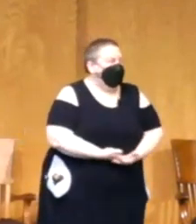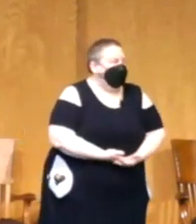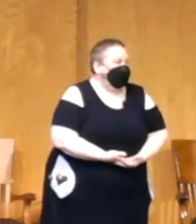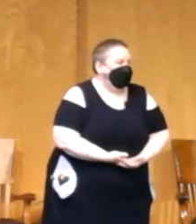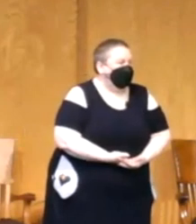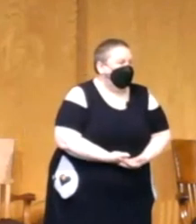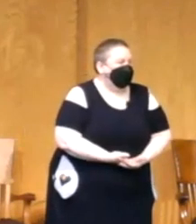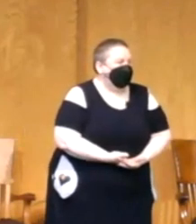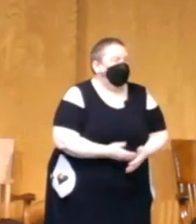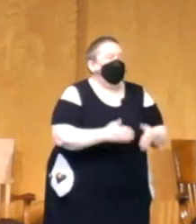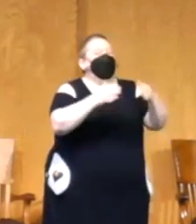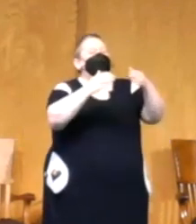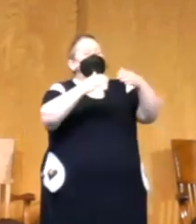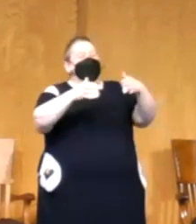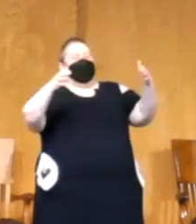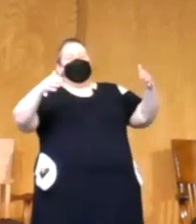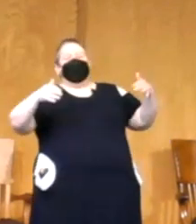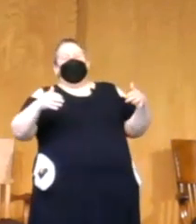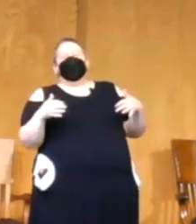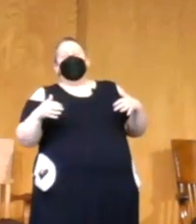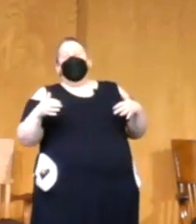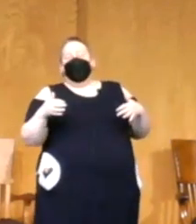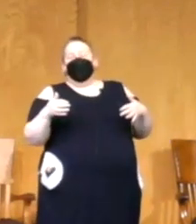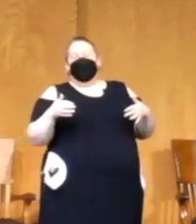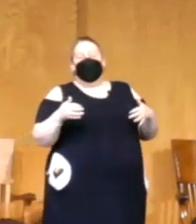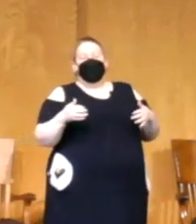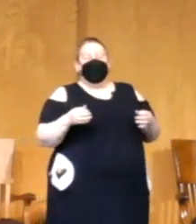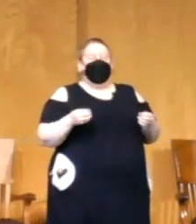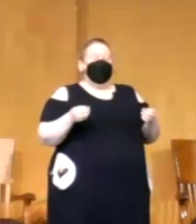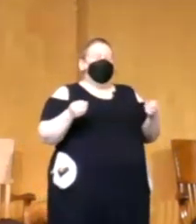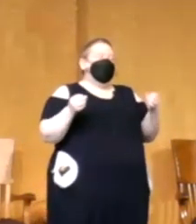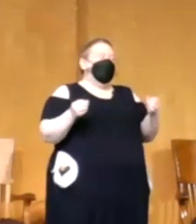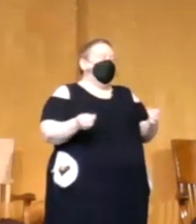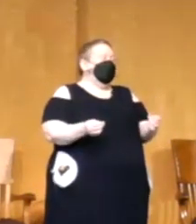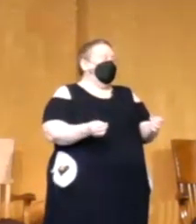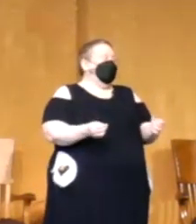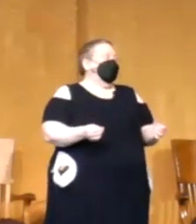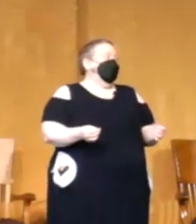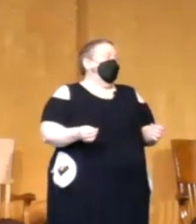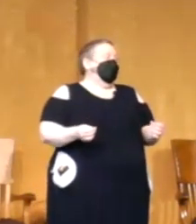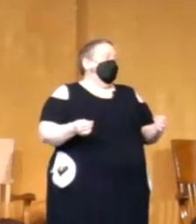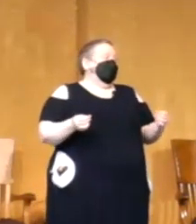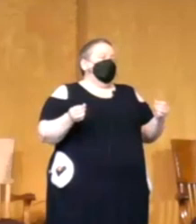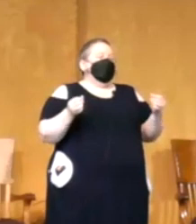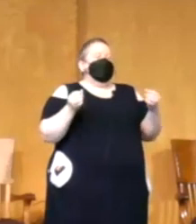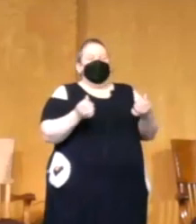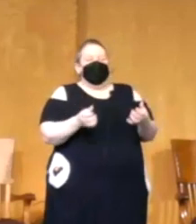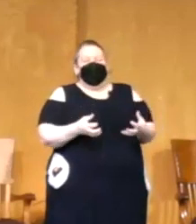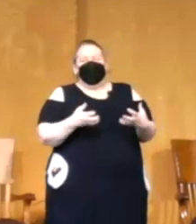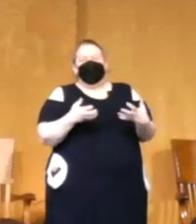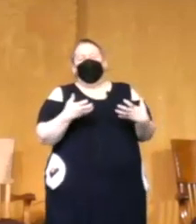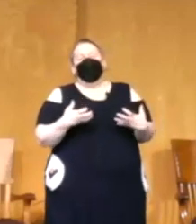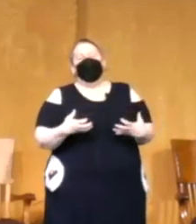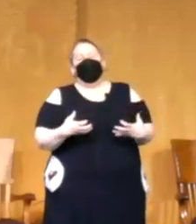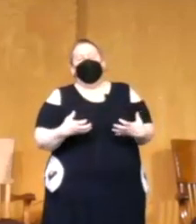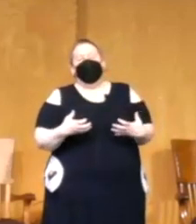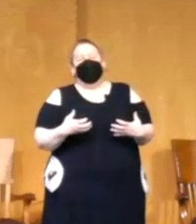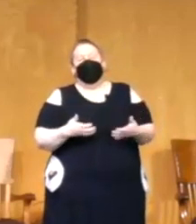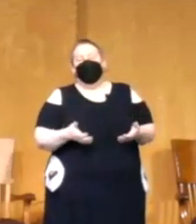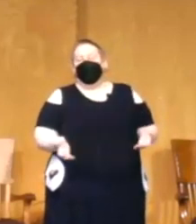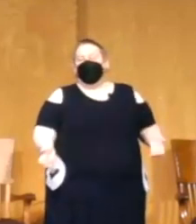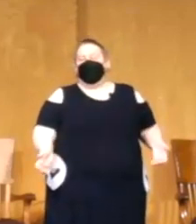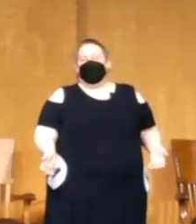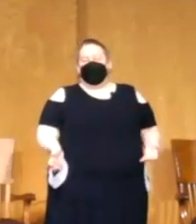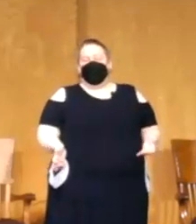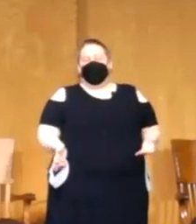mystery? And at the same time, are we attending to the beautiful work